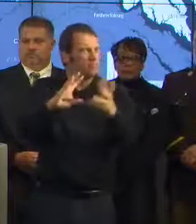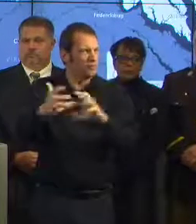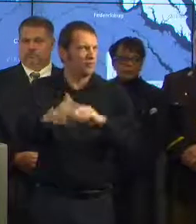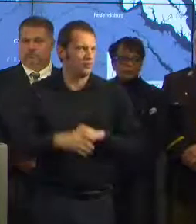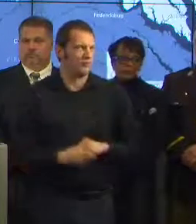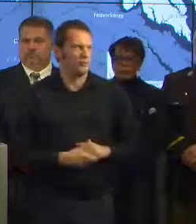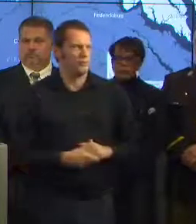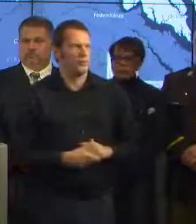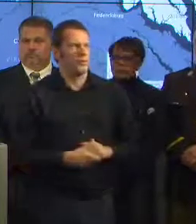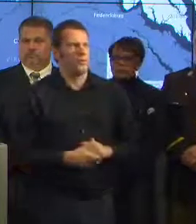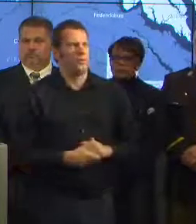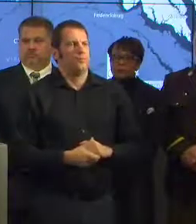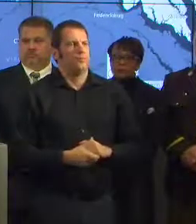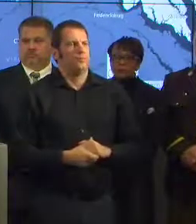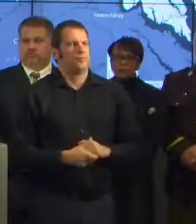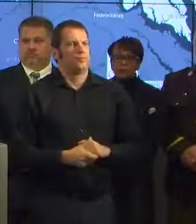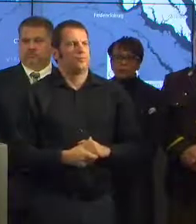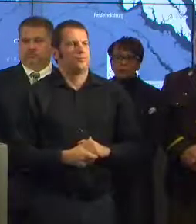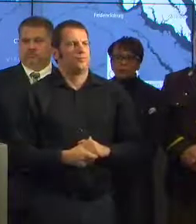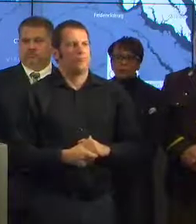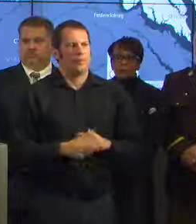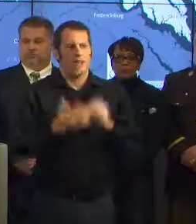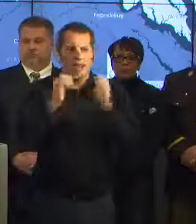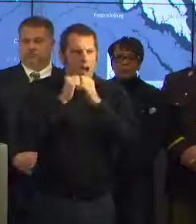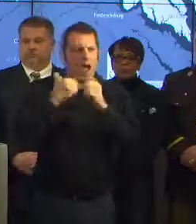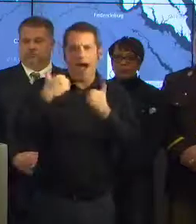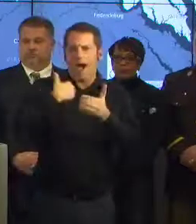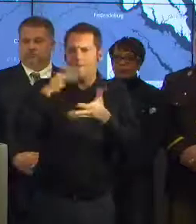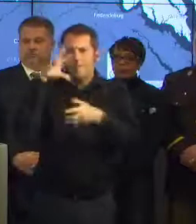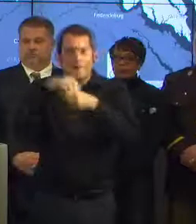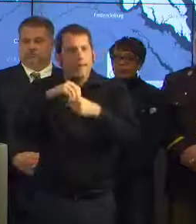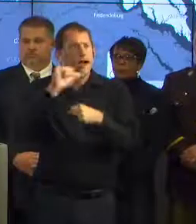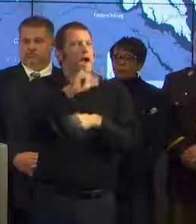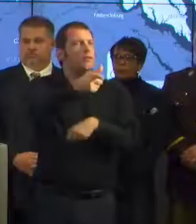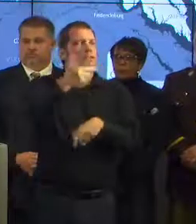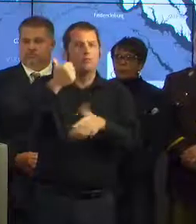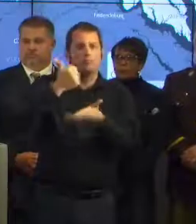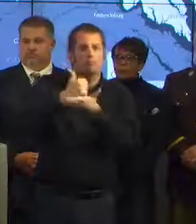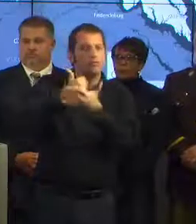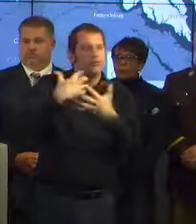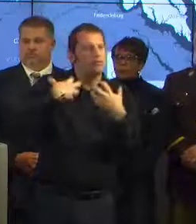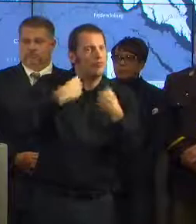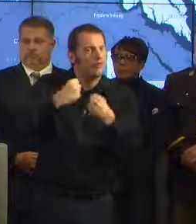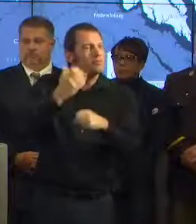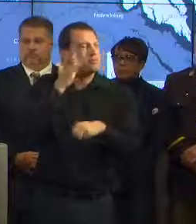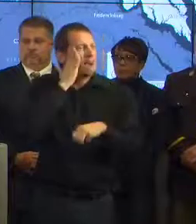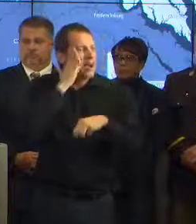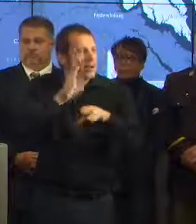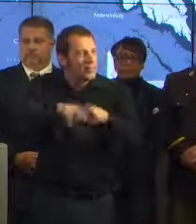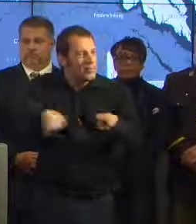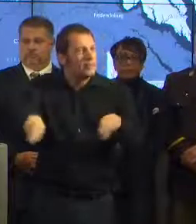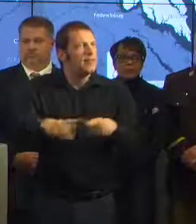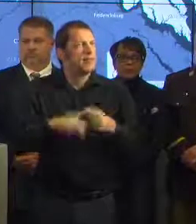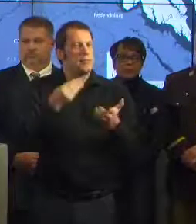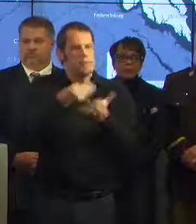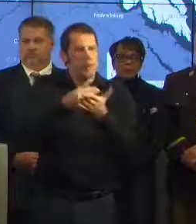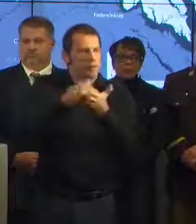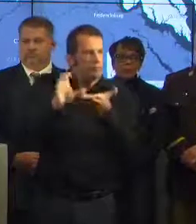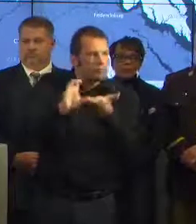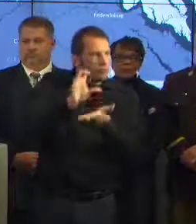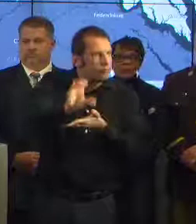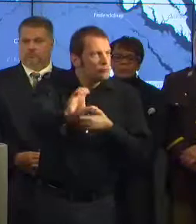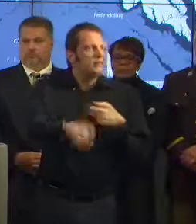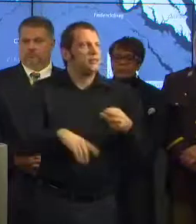beds. In addition to the budgetary action, we have strengthened the Maryland Good Samaritan law. We've